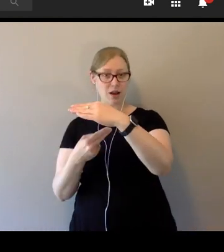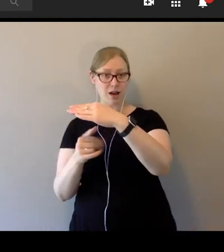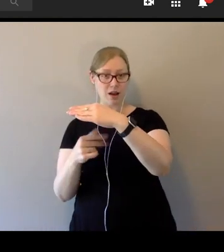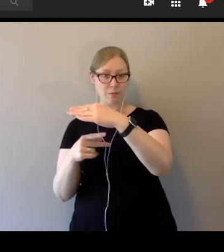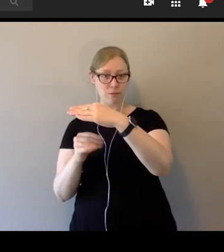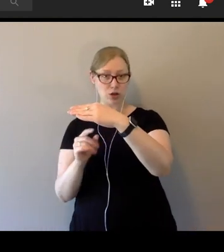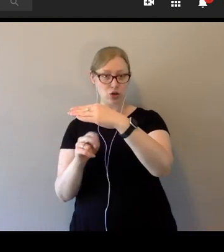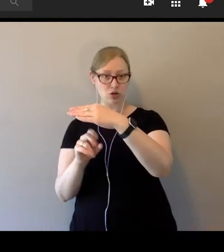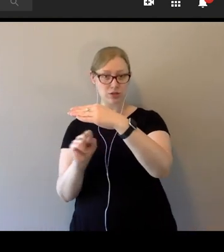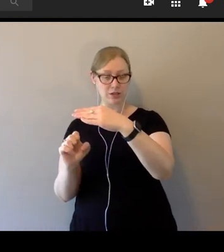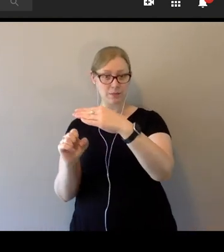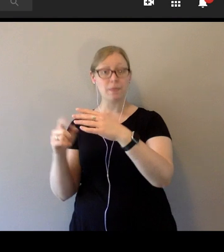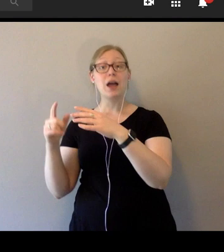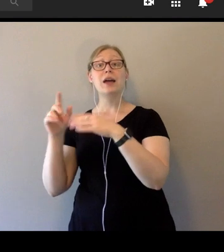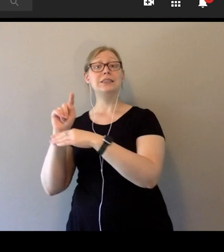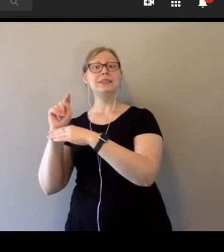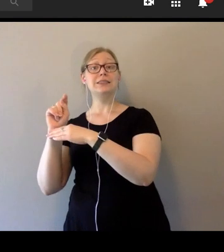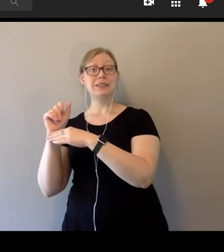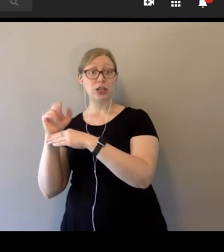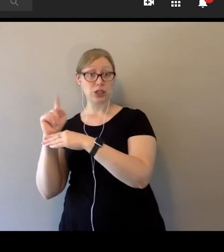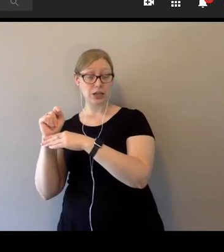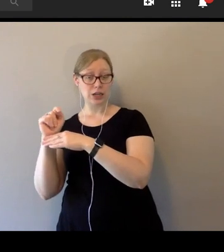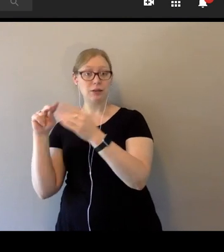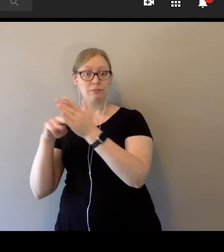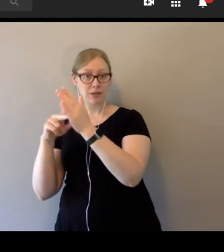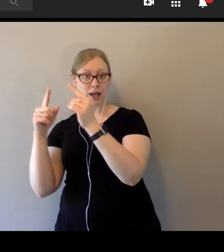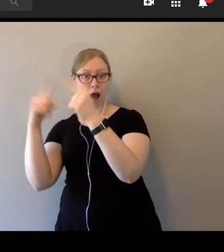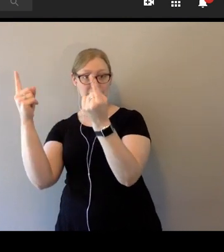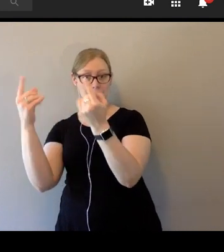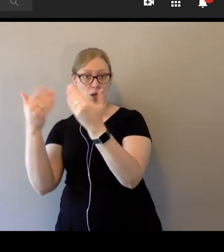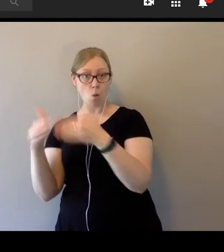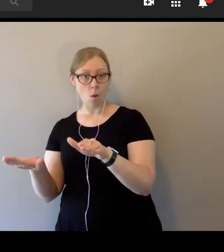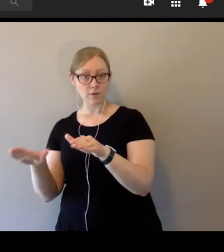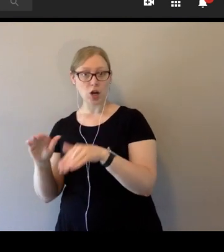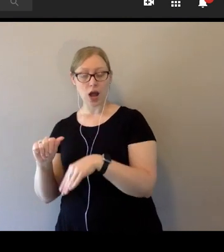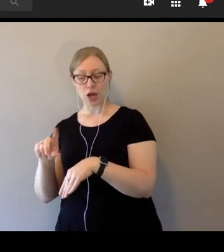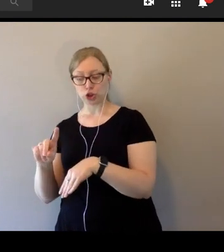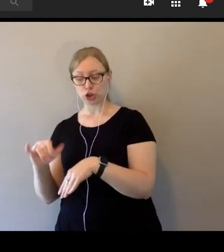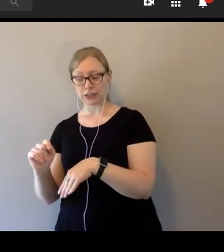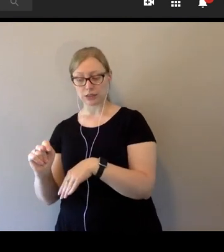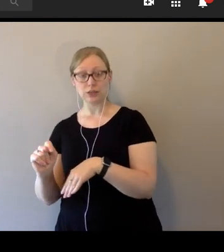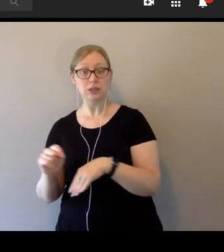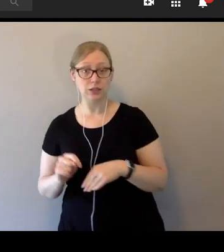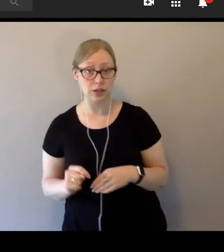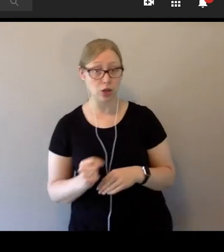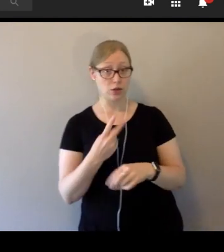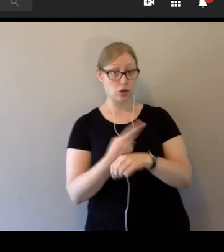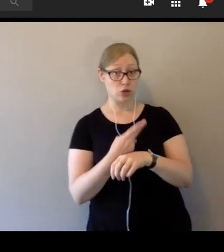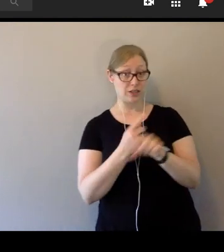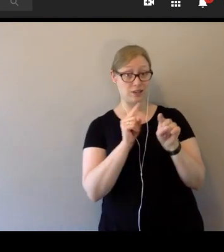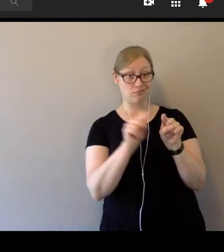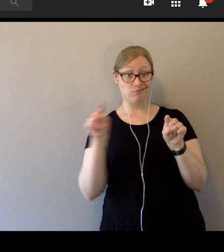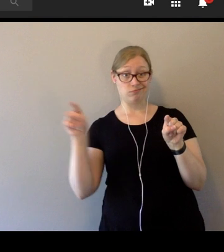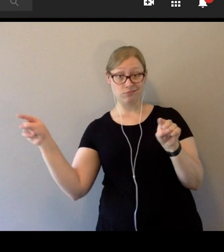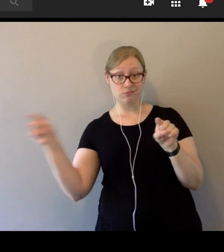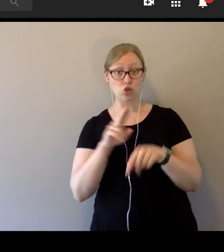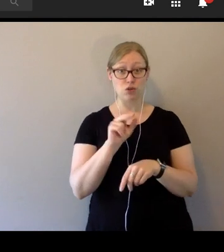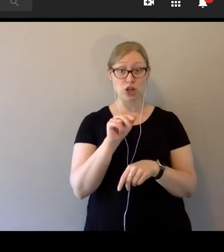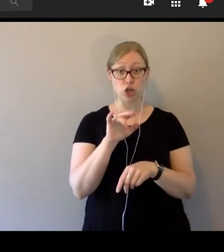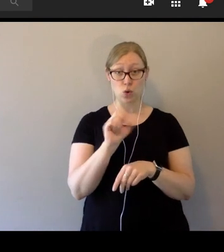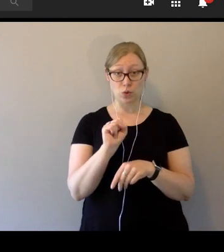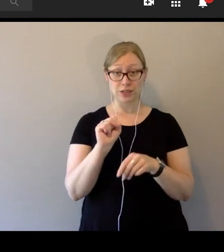is opposite over adjacent. And so using those 3 ratios, we should be able to find this out.